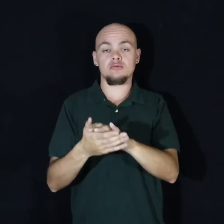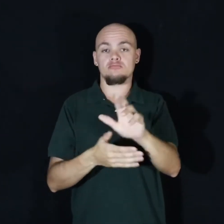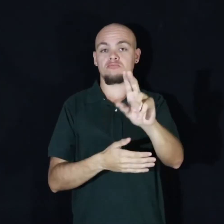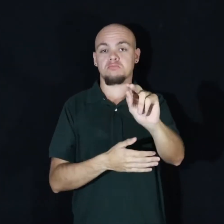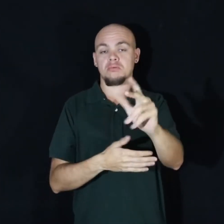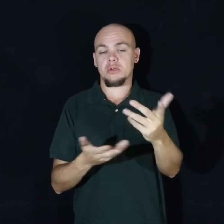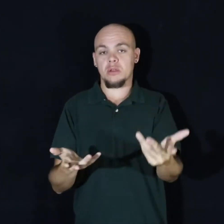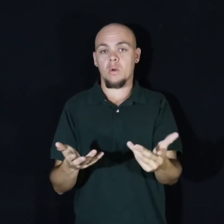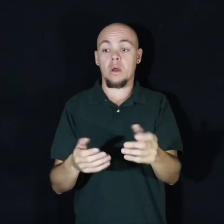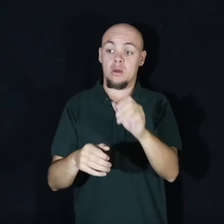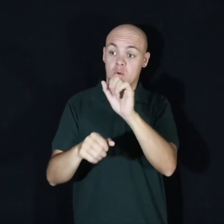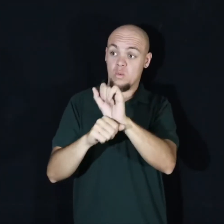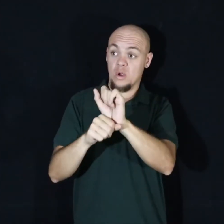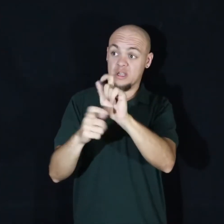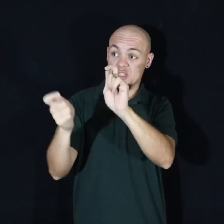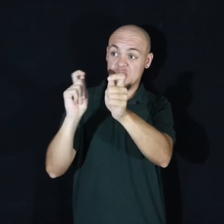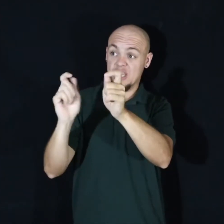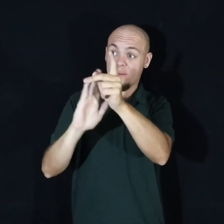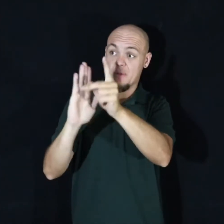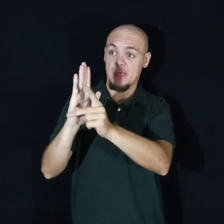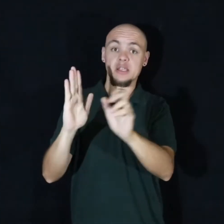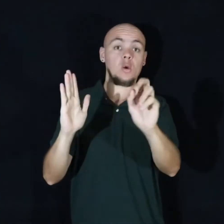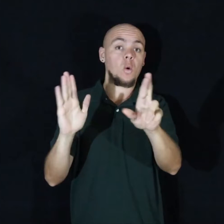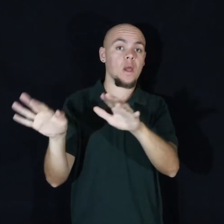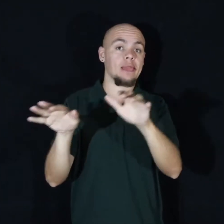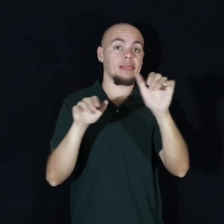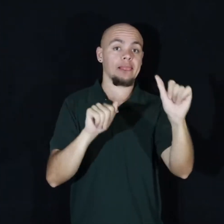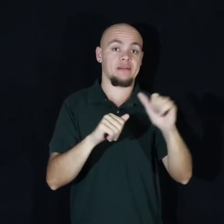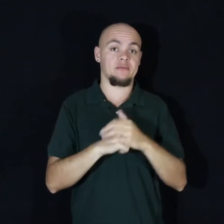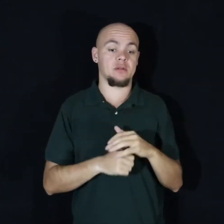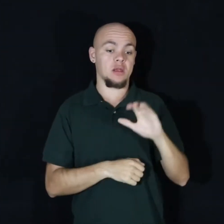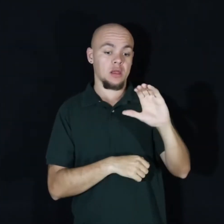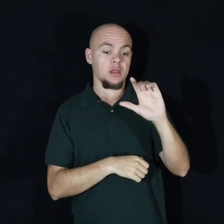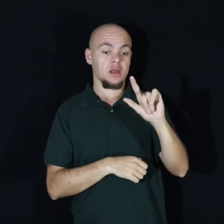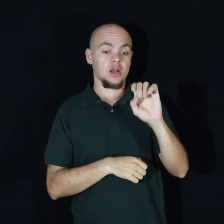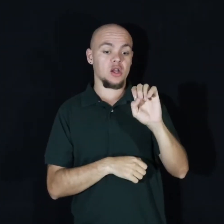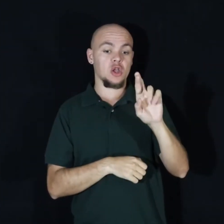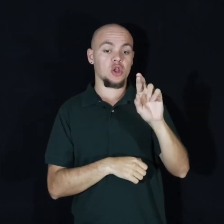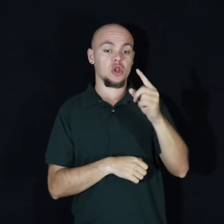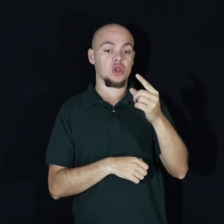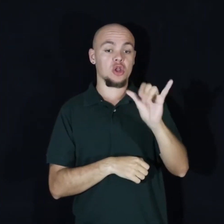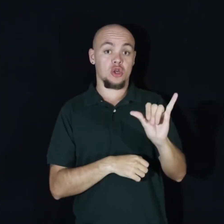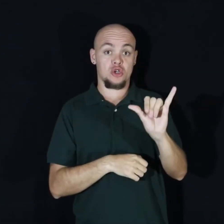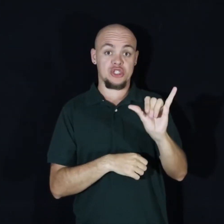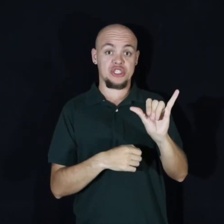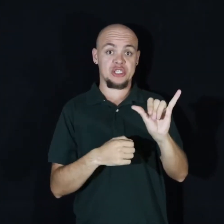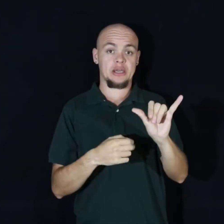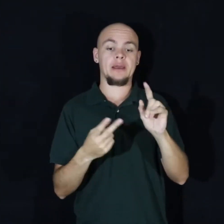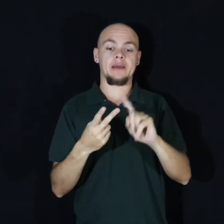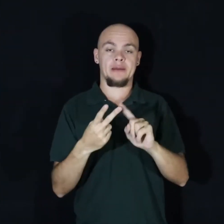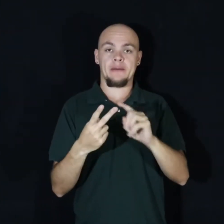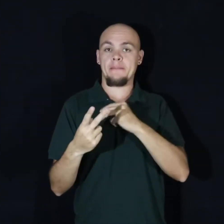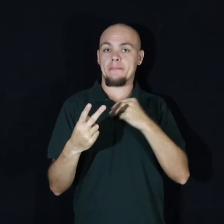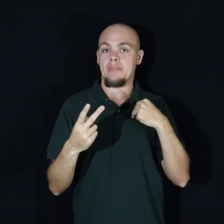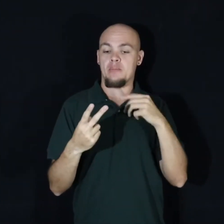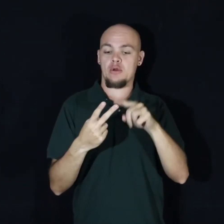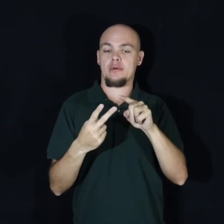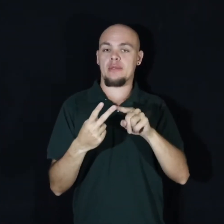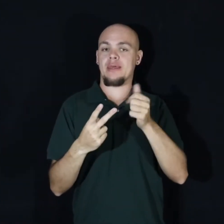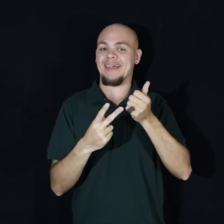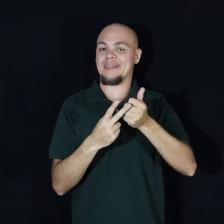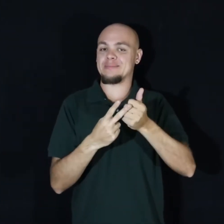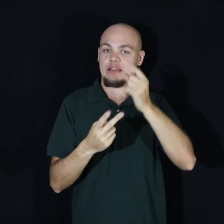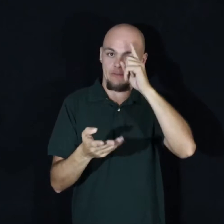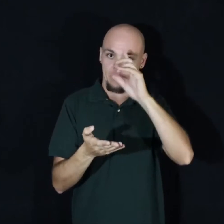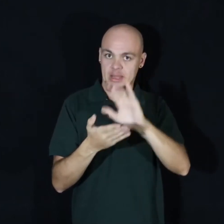shouldn't do them. Either work to change the policy or leave the denomination. What is the clergy member's stance is the other depends.